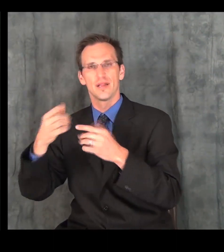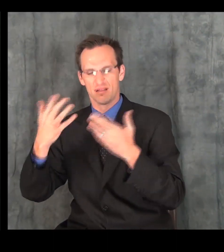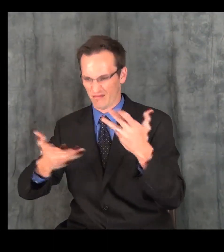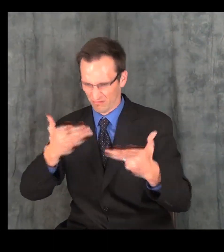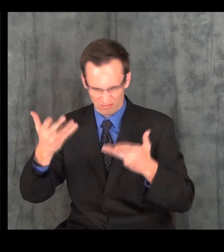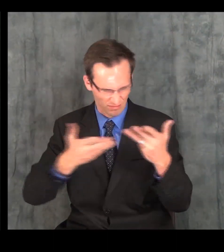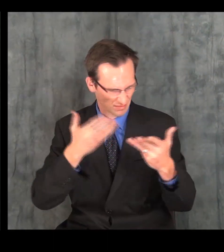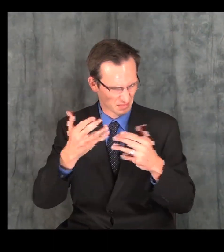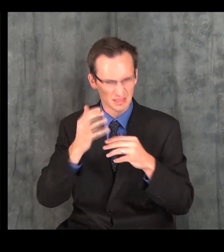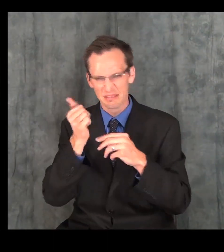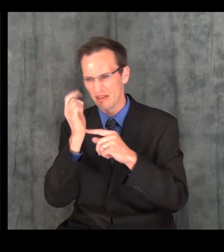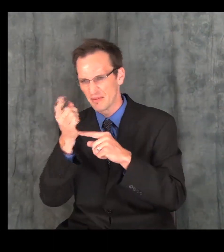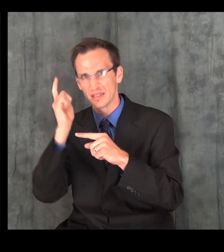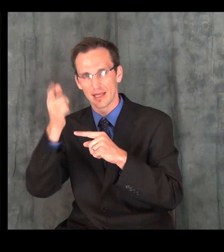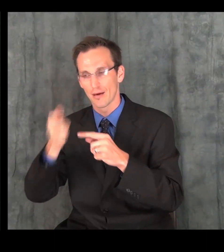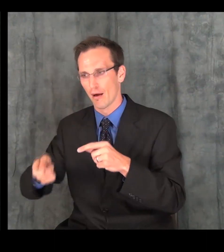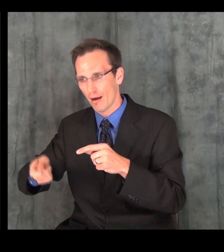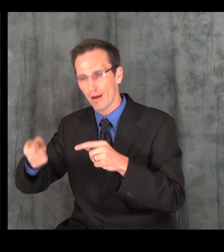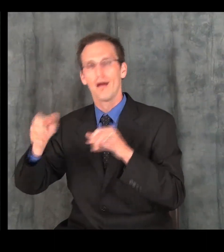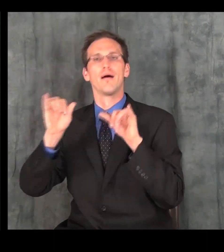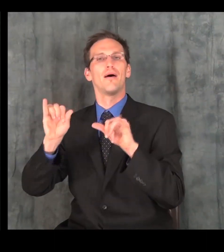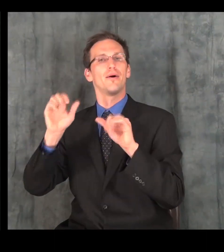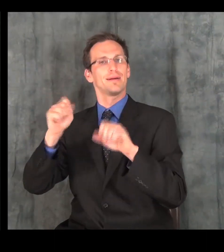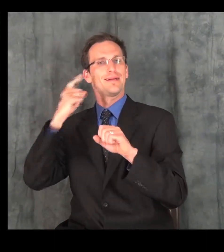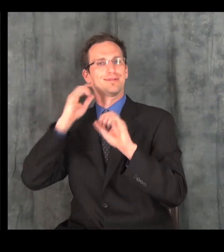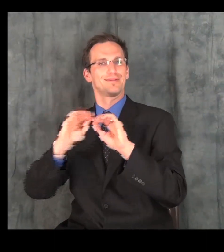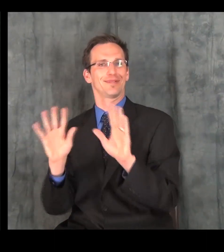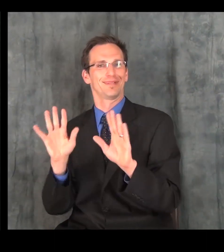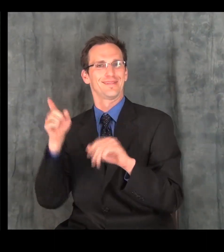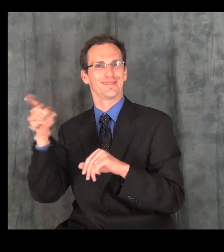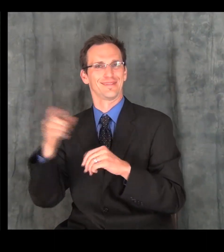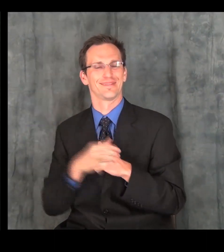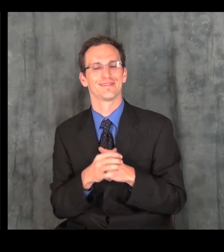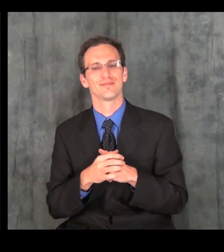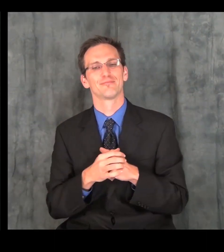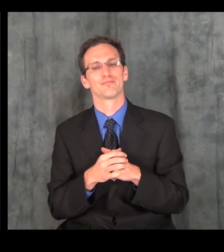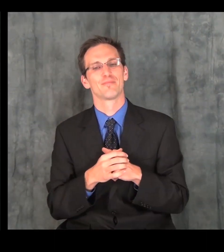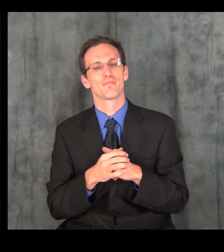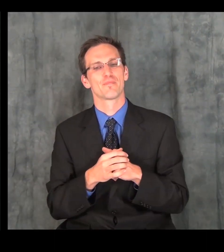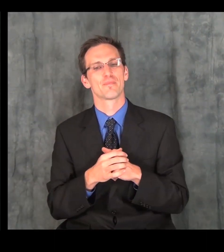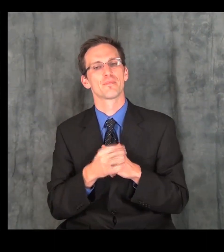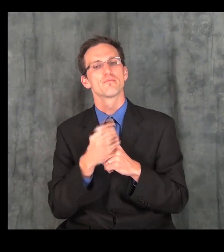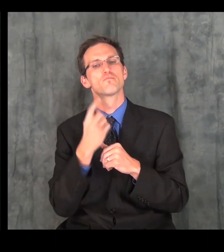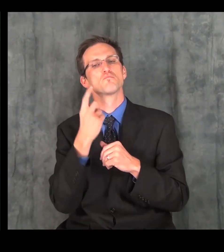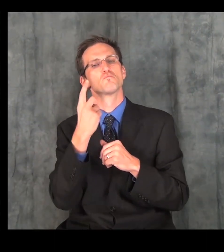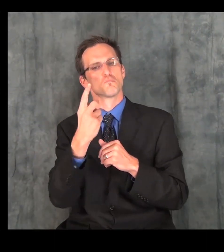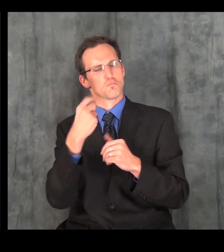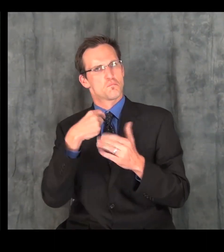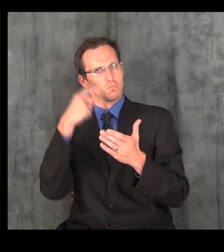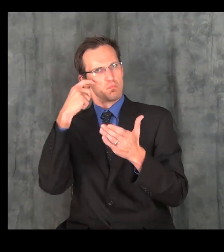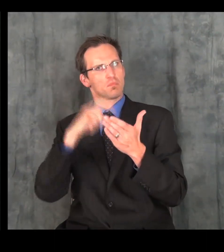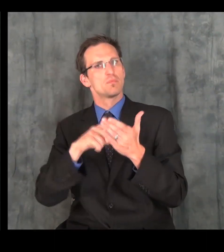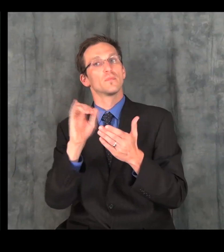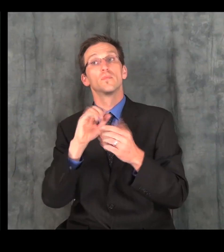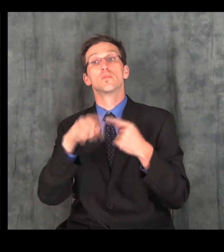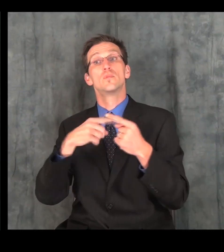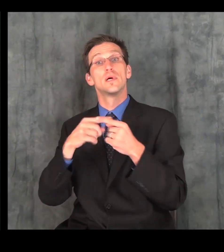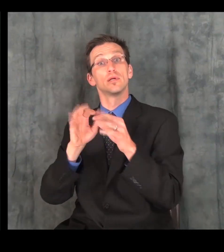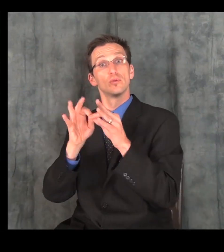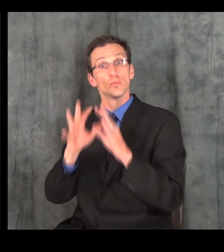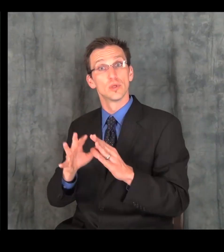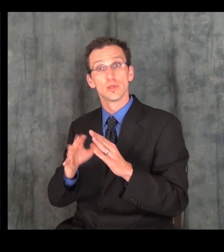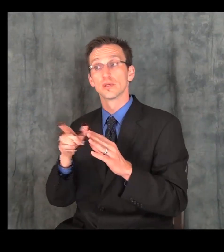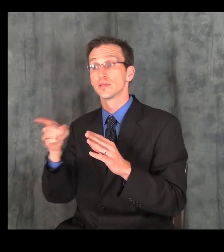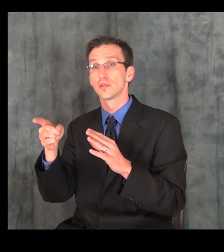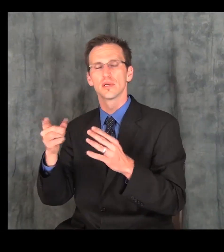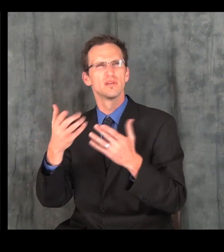that out. One of the key things I found as well was that when the interpreters needed to